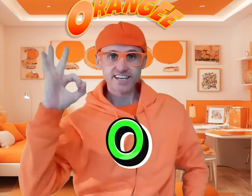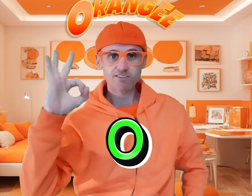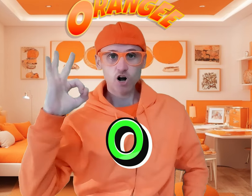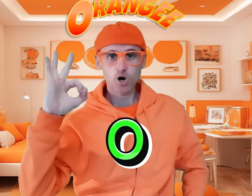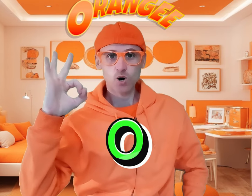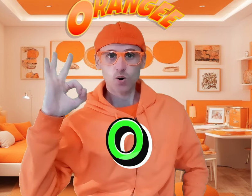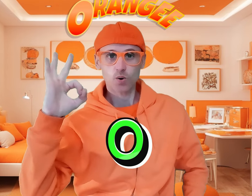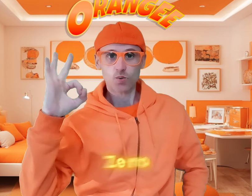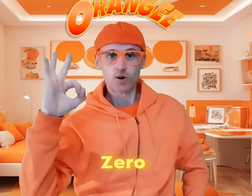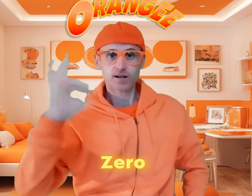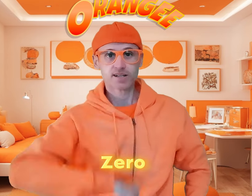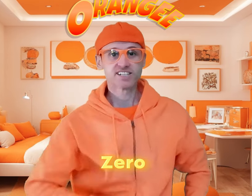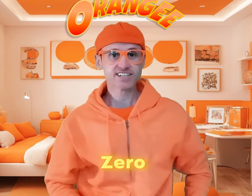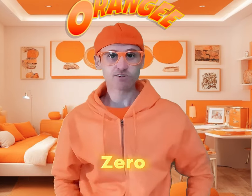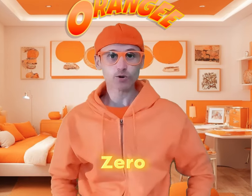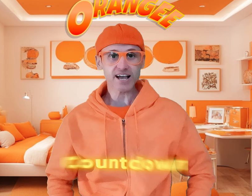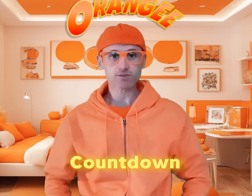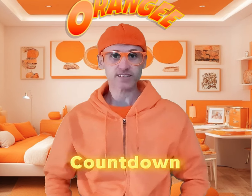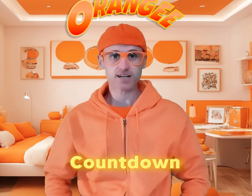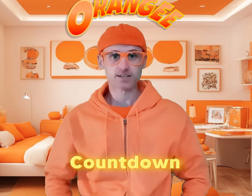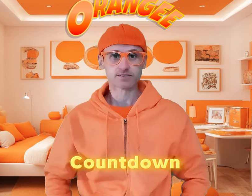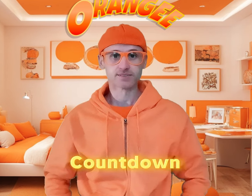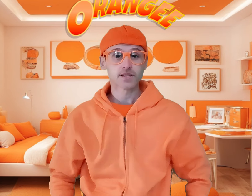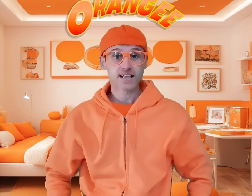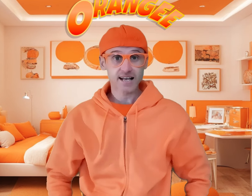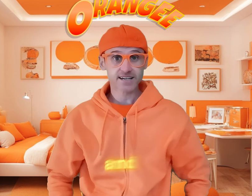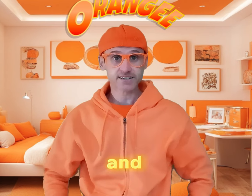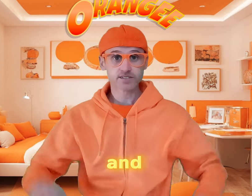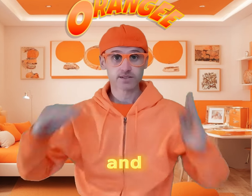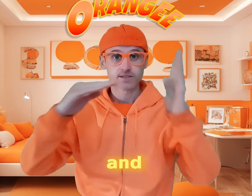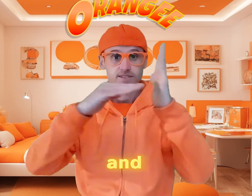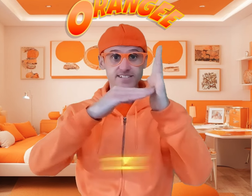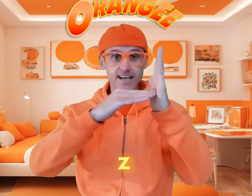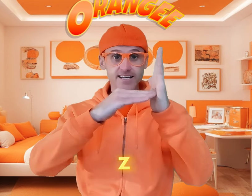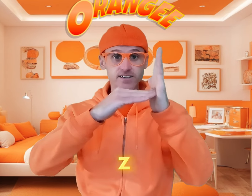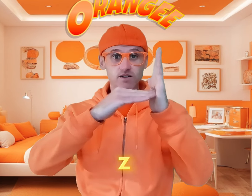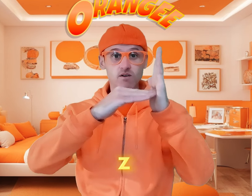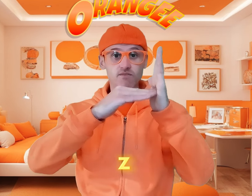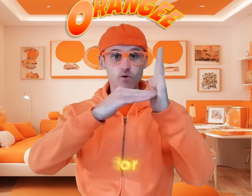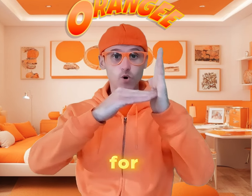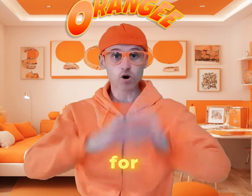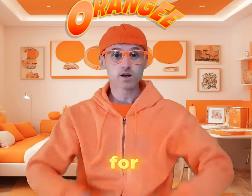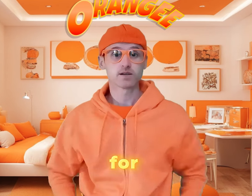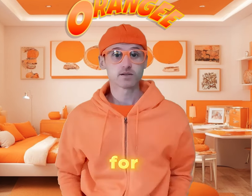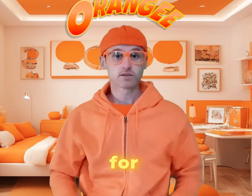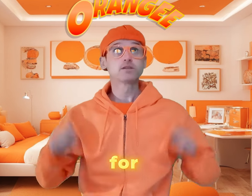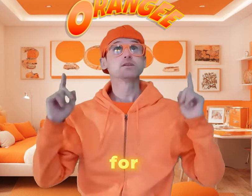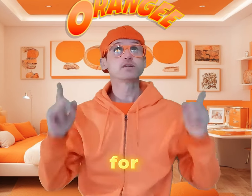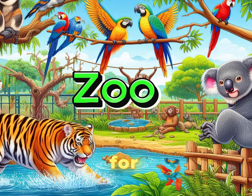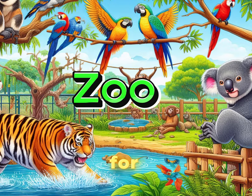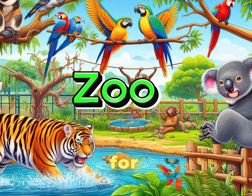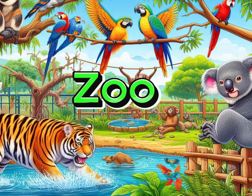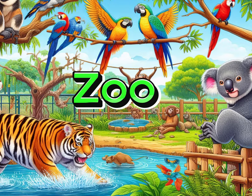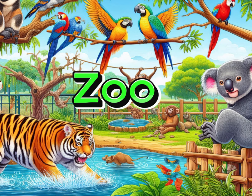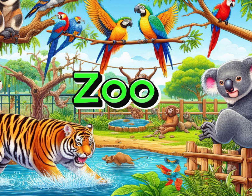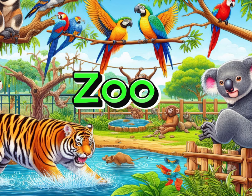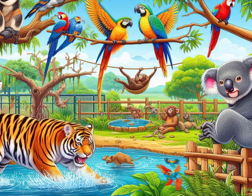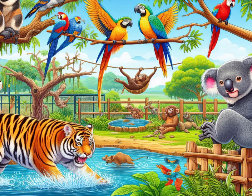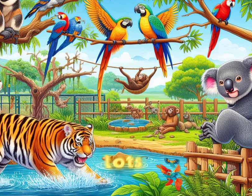5, 4, 3, 2, 1, 0. Zero countdown. And Z for zoo. Lots